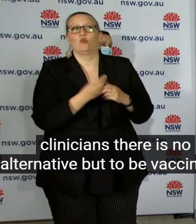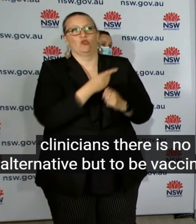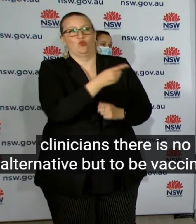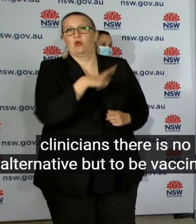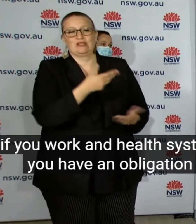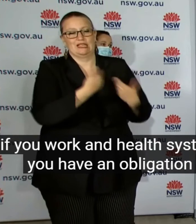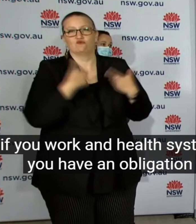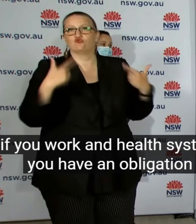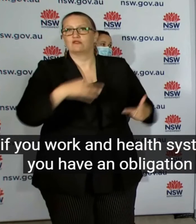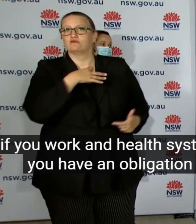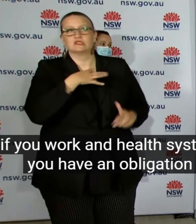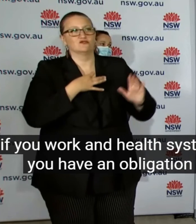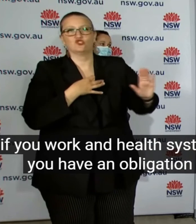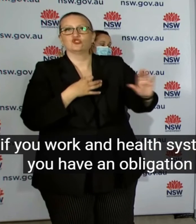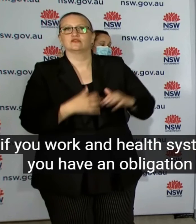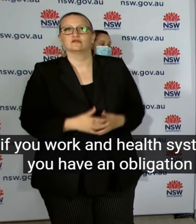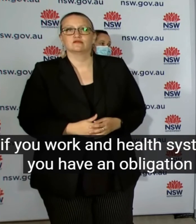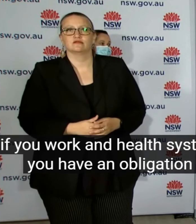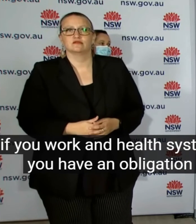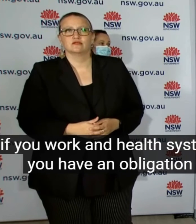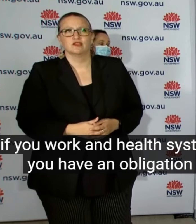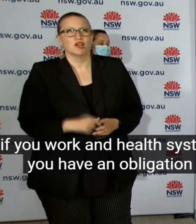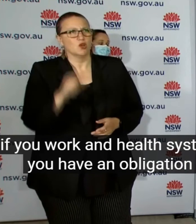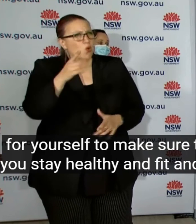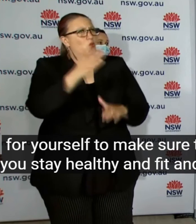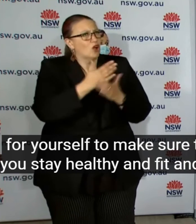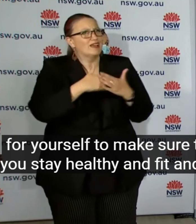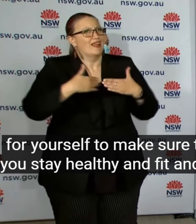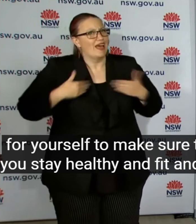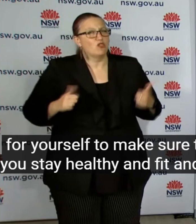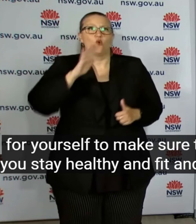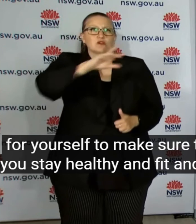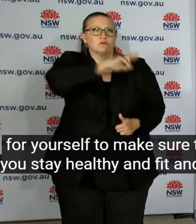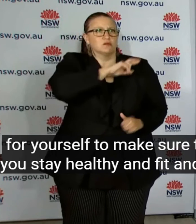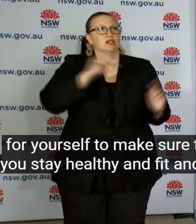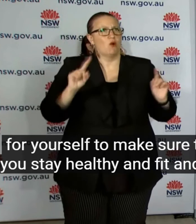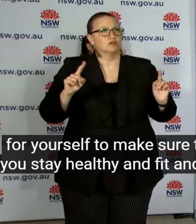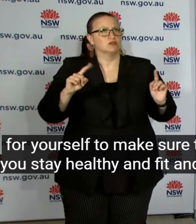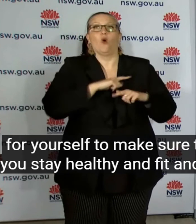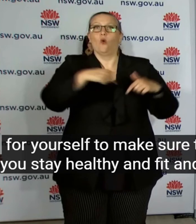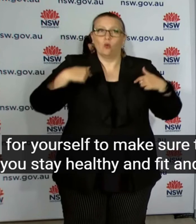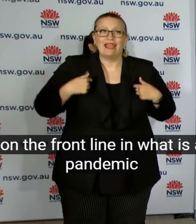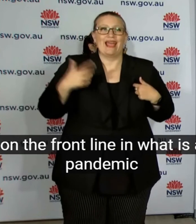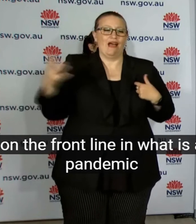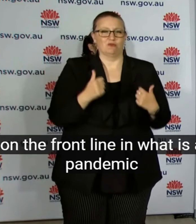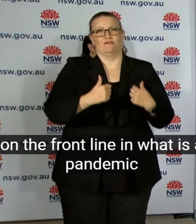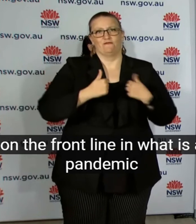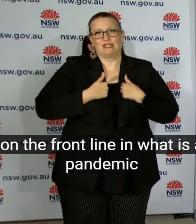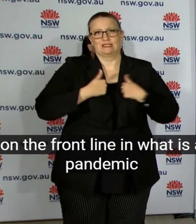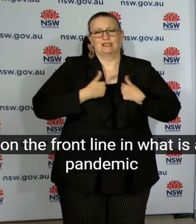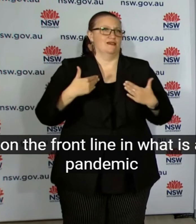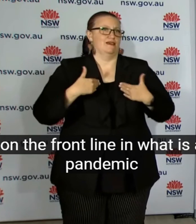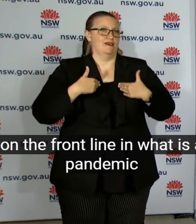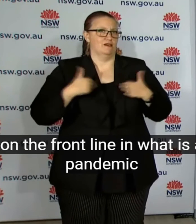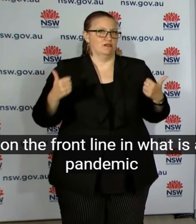sure that you stay healthy and fit and are on the front line in what is a pandemic, what is a war. But secondly, you have an obligation